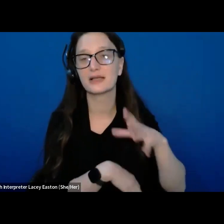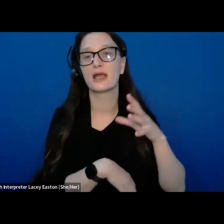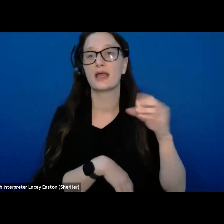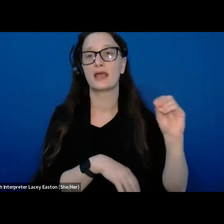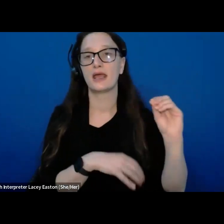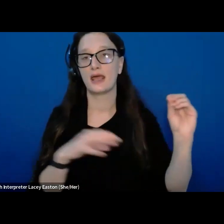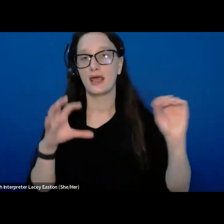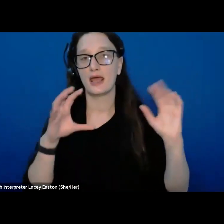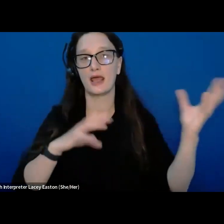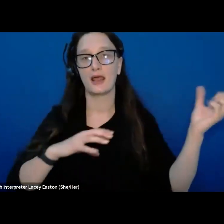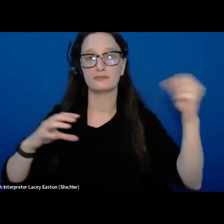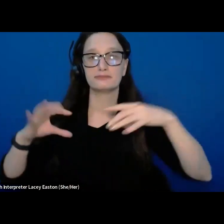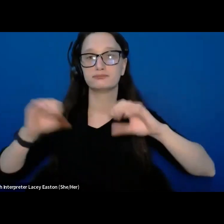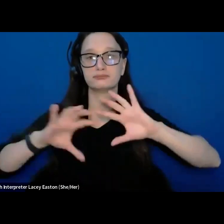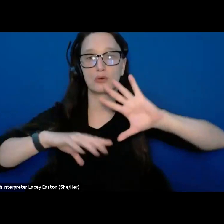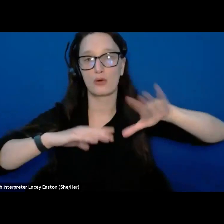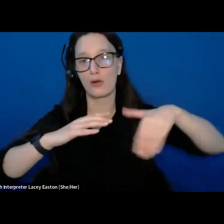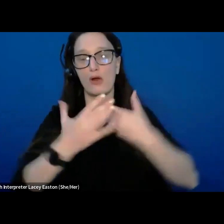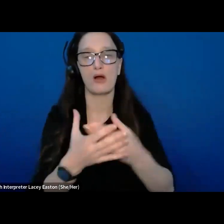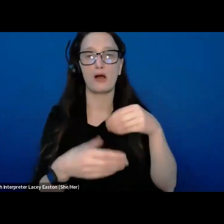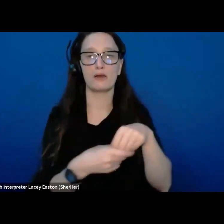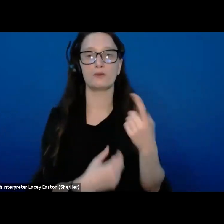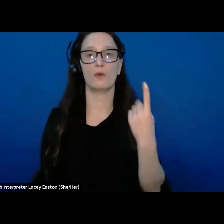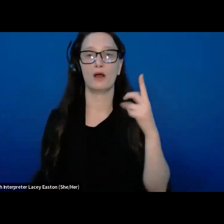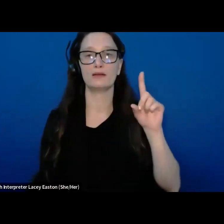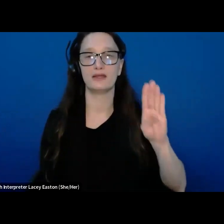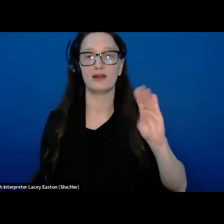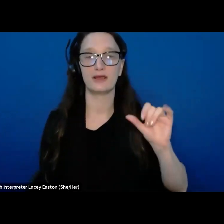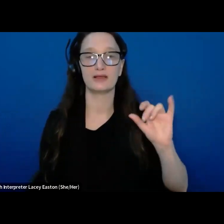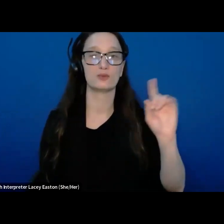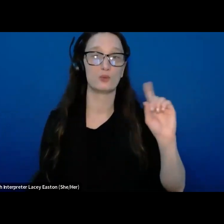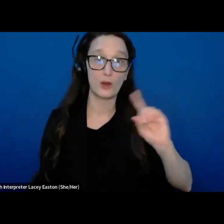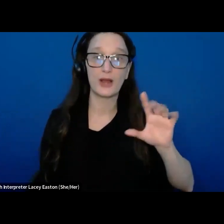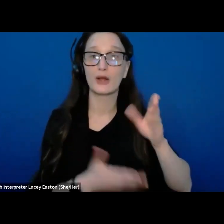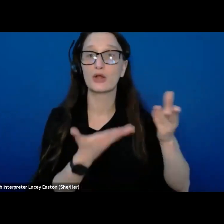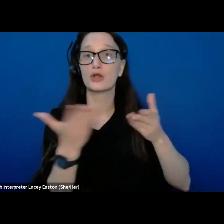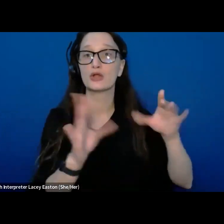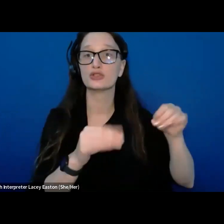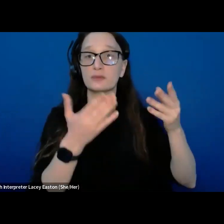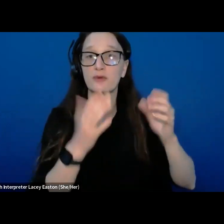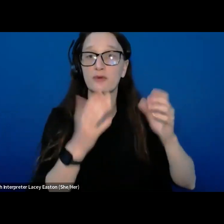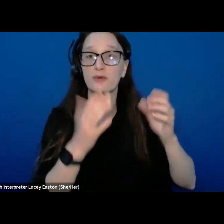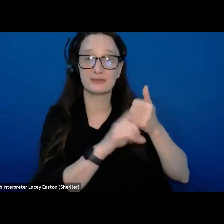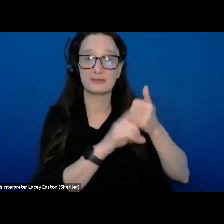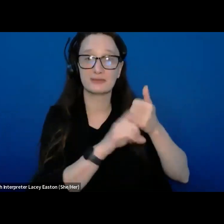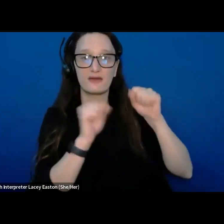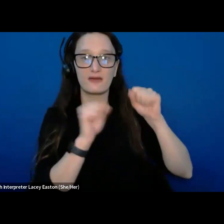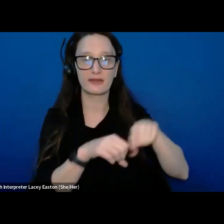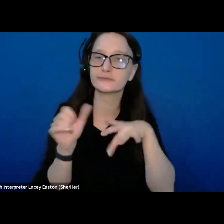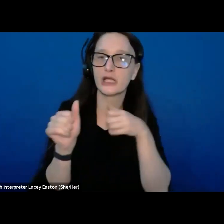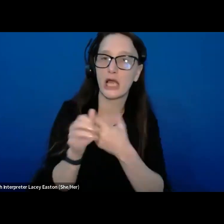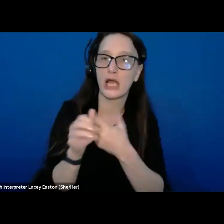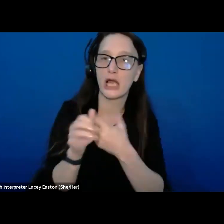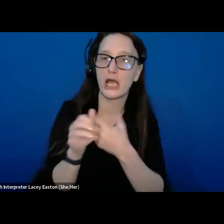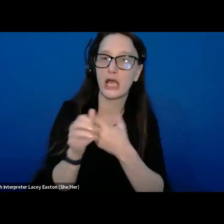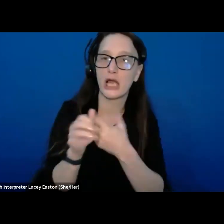into a database that service providers can update and keep accurate with their information. So I will just